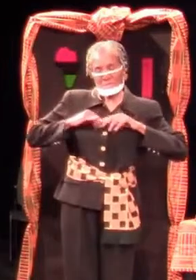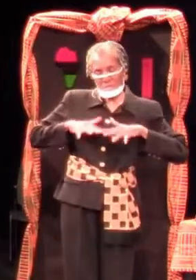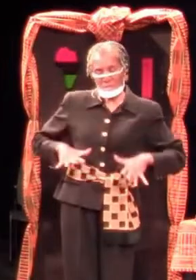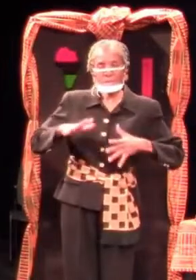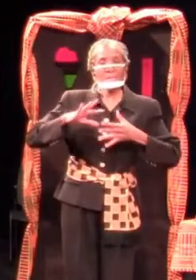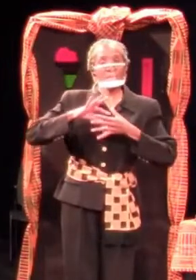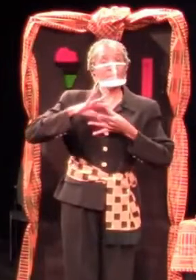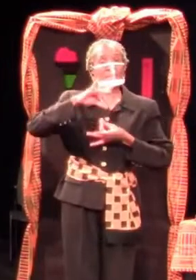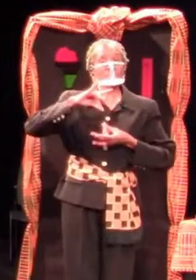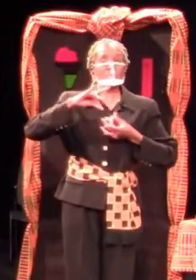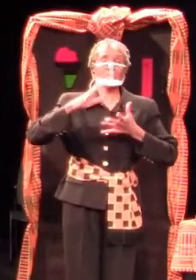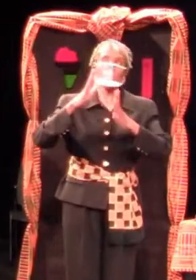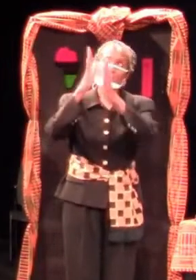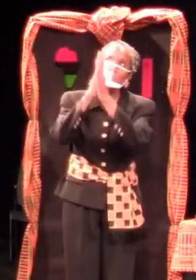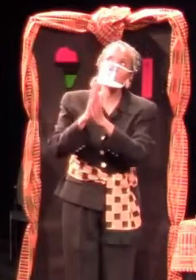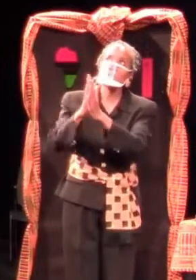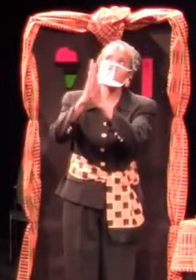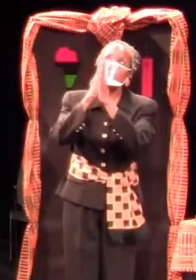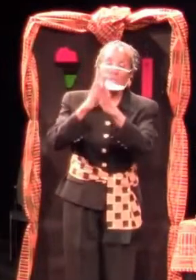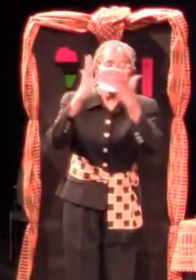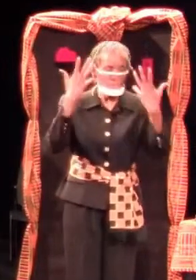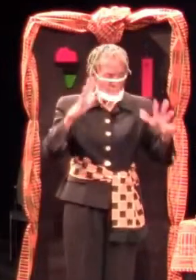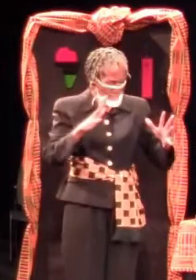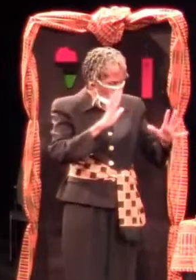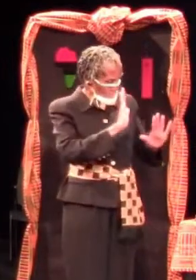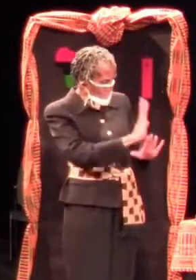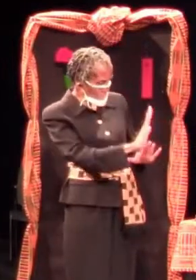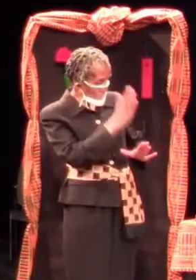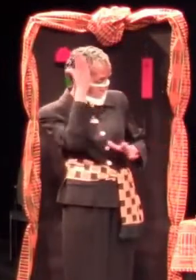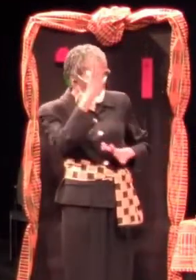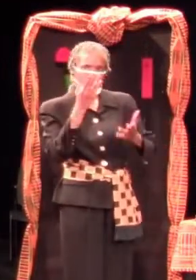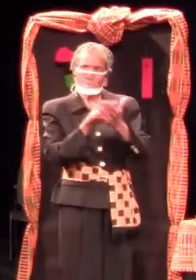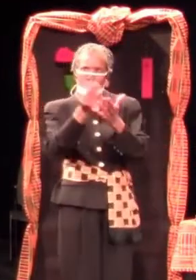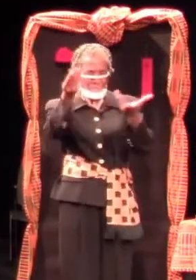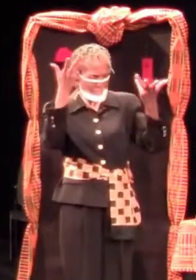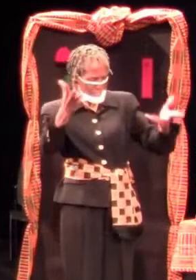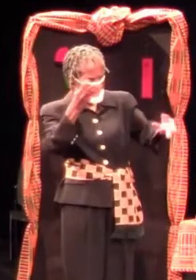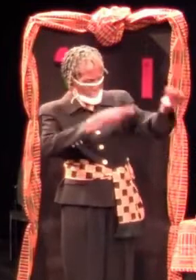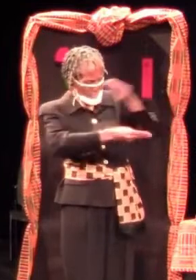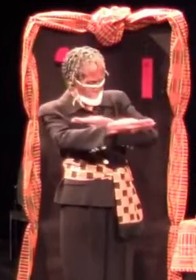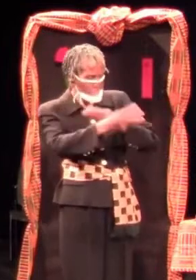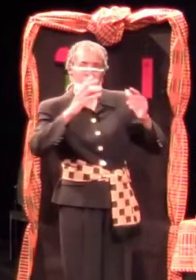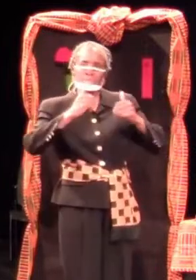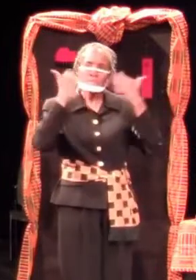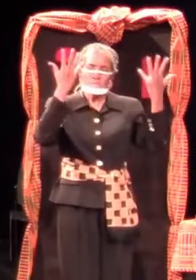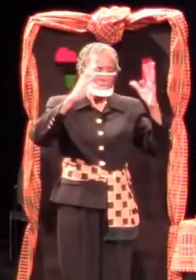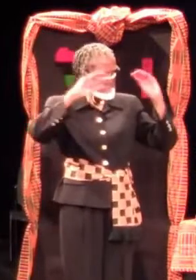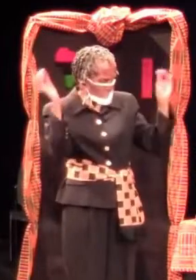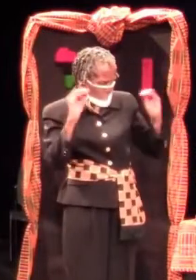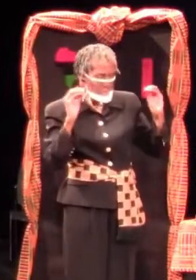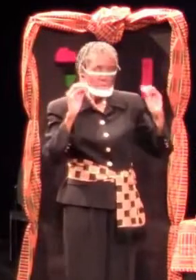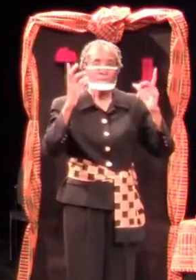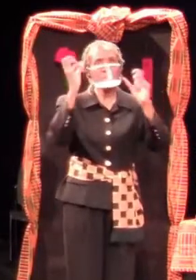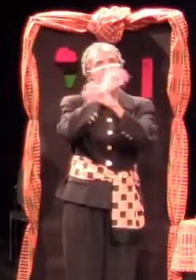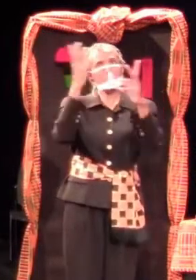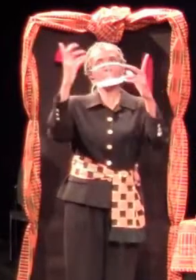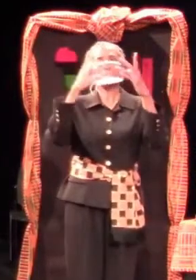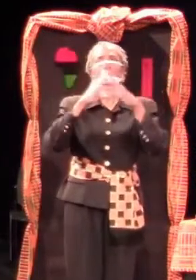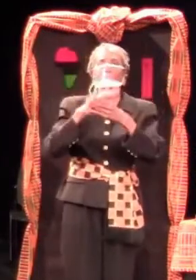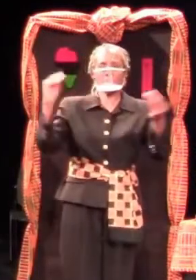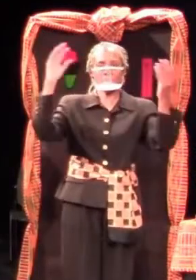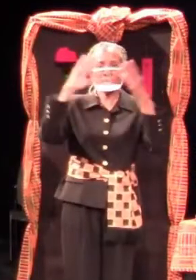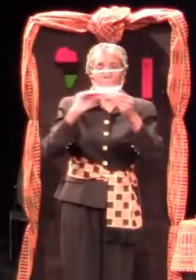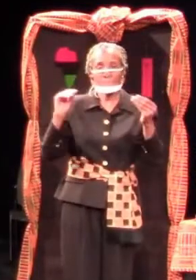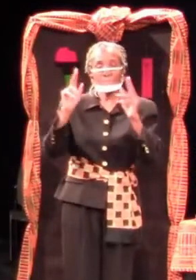souls have bought for you a future without shame, bright beyond the telling of.